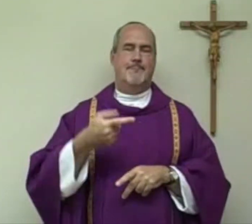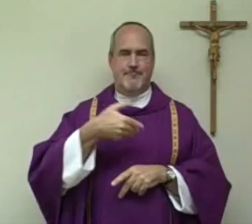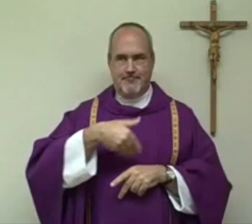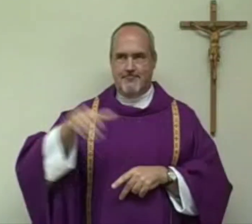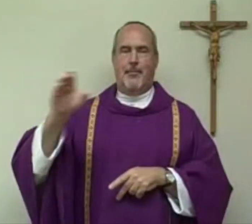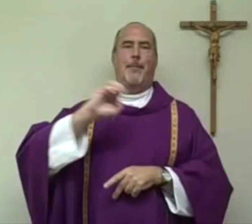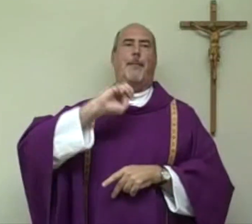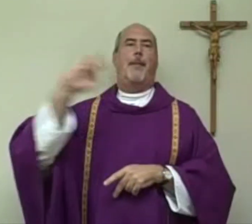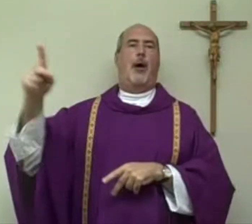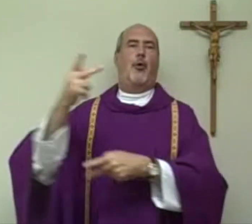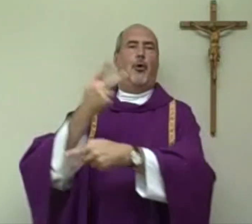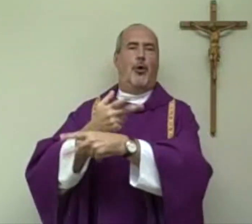people.